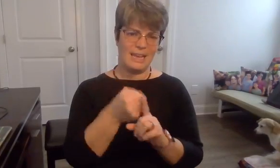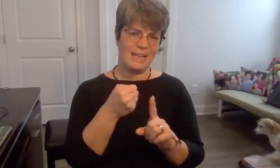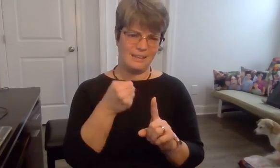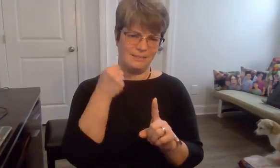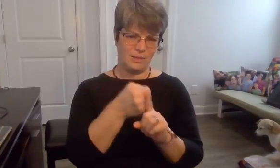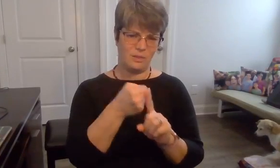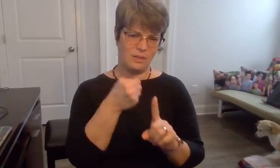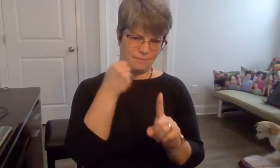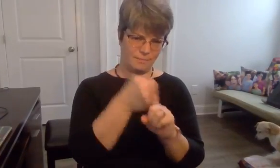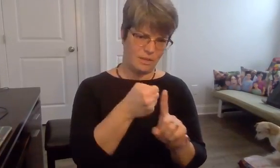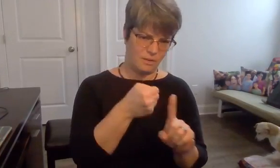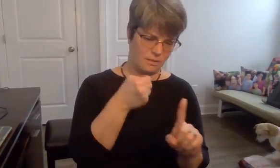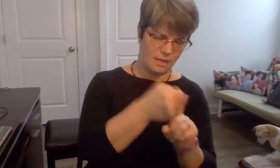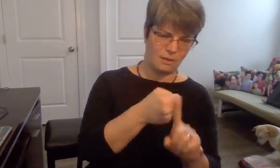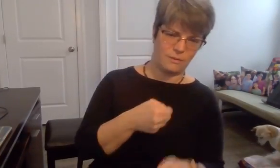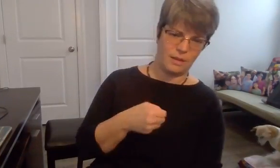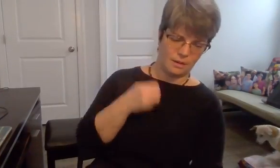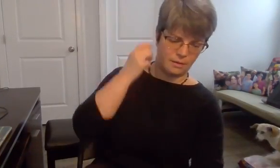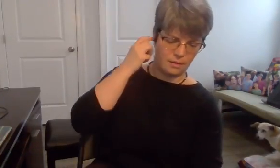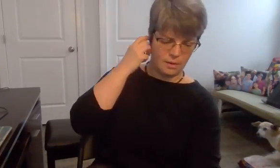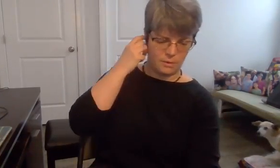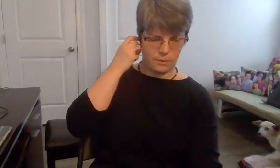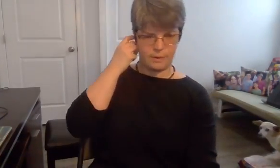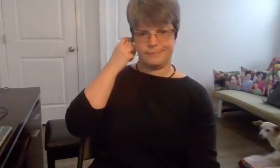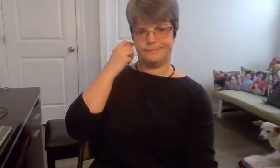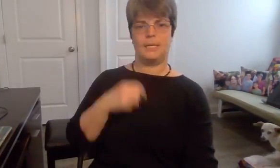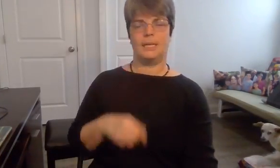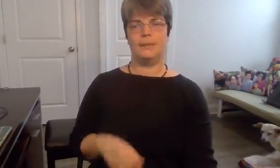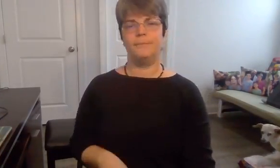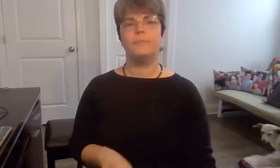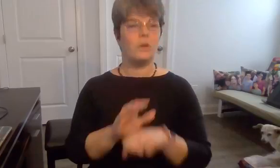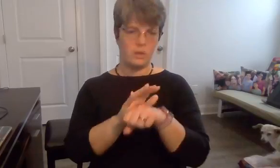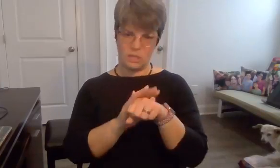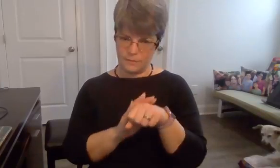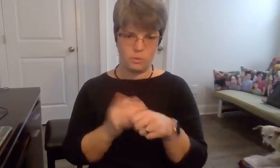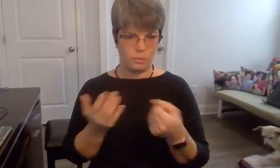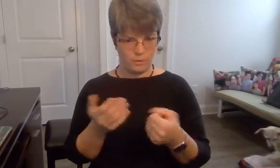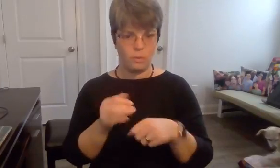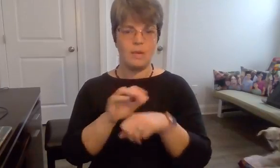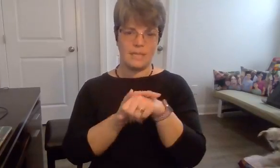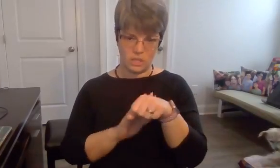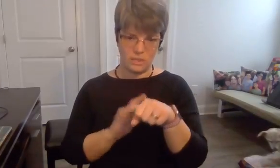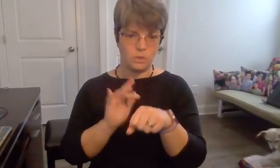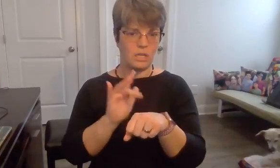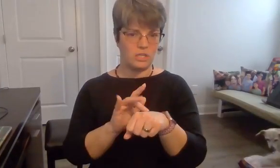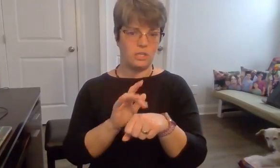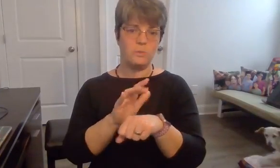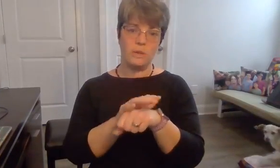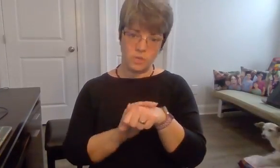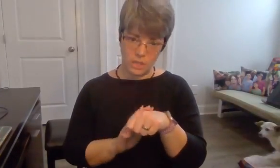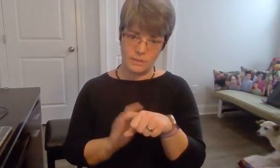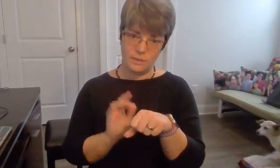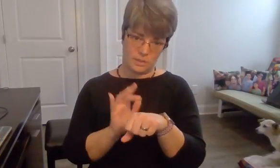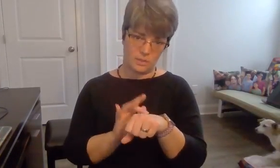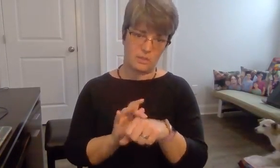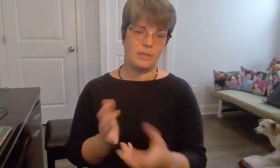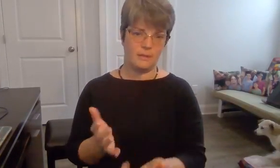hitting, you can like you're hitting your finger, or you can, if you want to say gentle touches, we use gentle touches here.